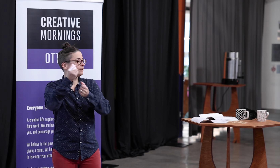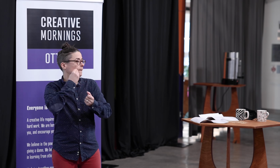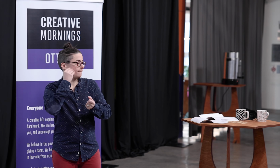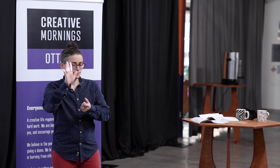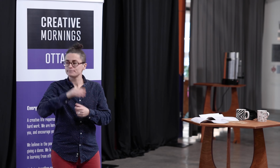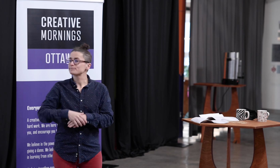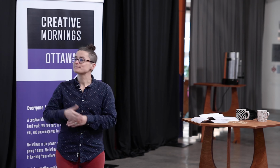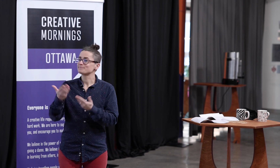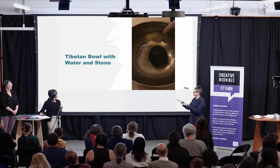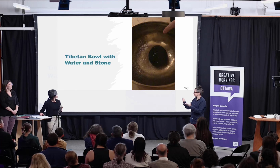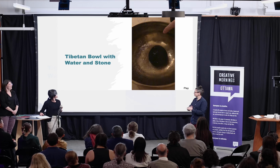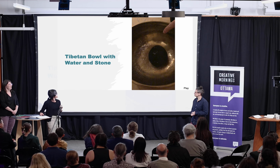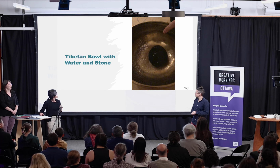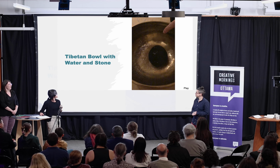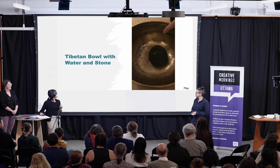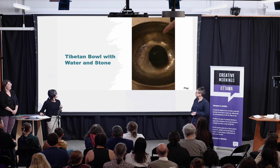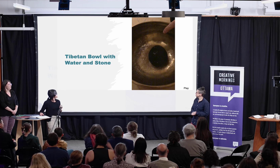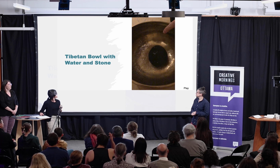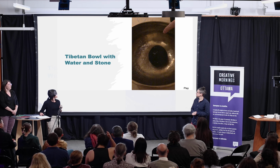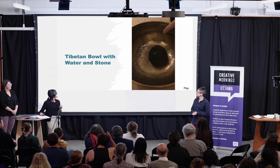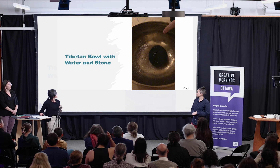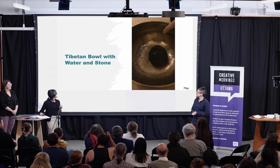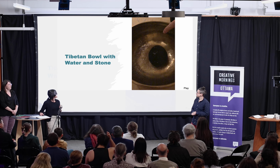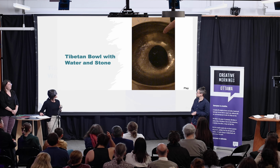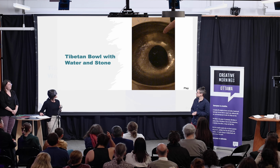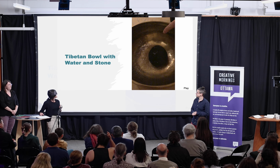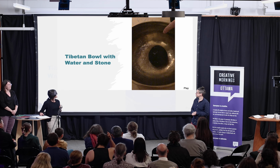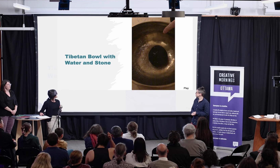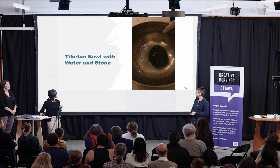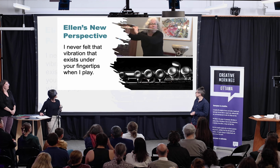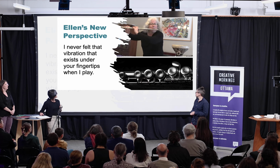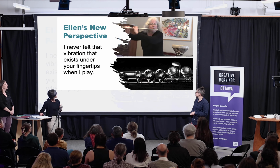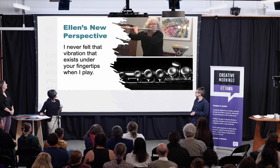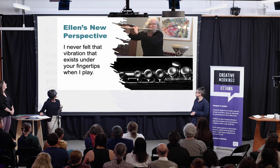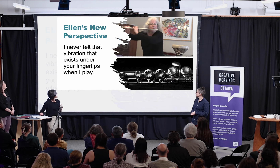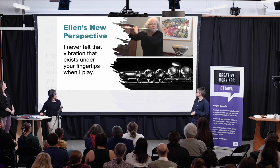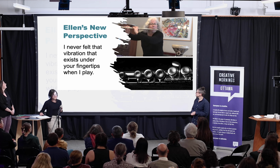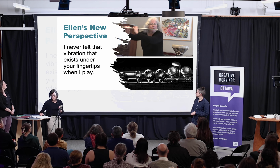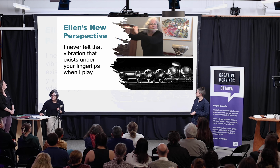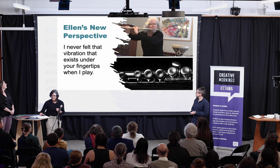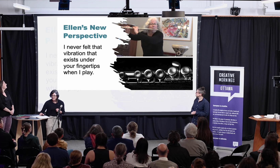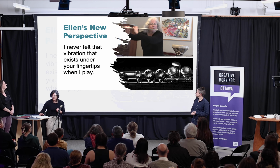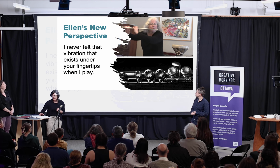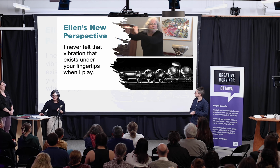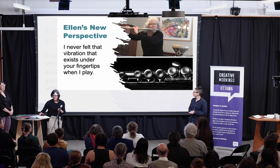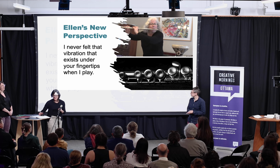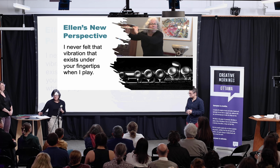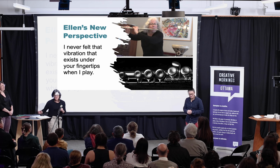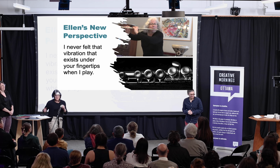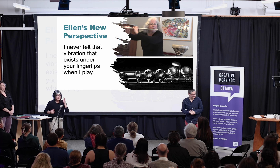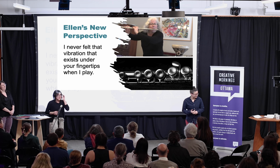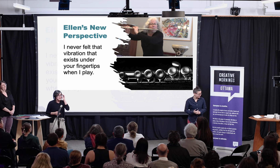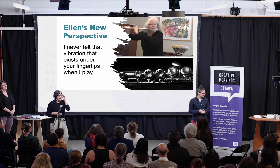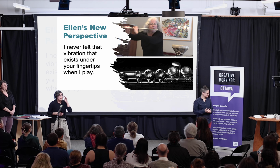So I felt that that experience would also help Ellen in her response. Over to you, Paula.